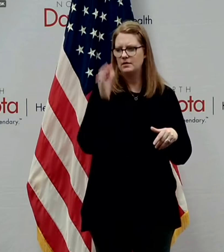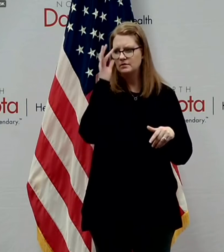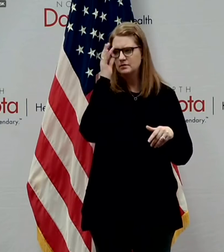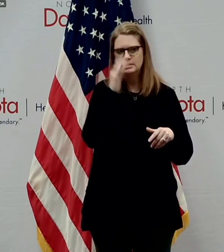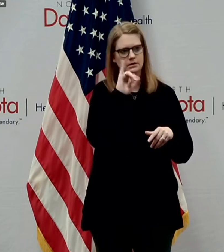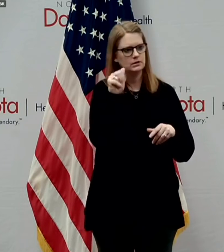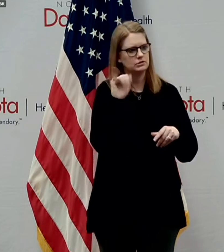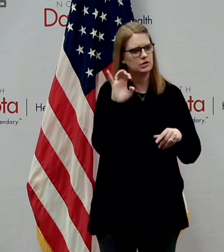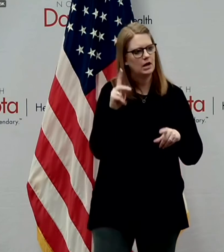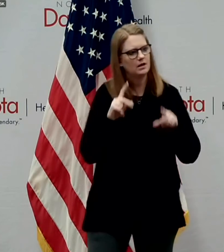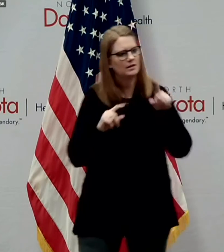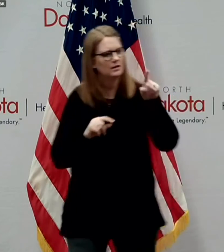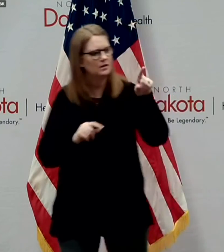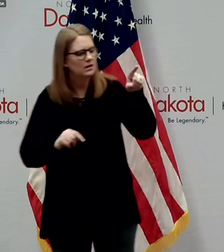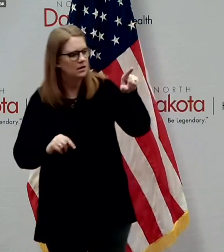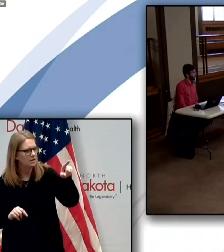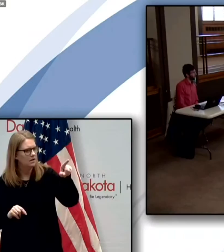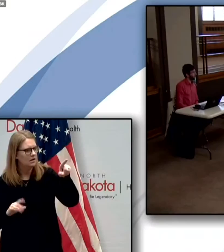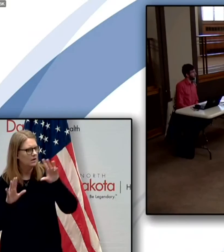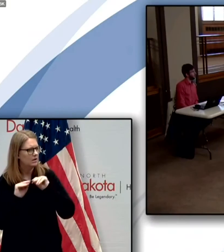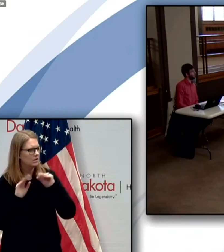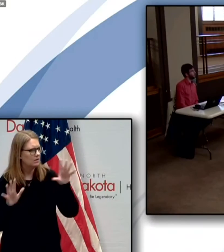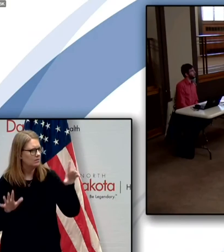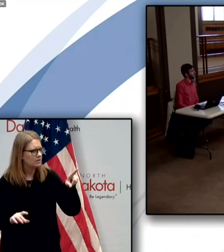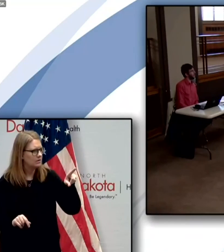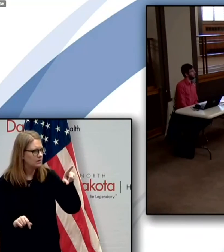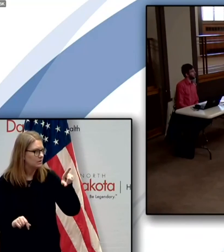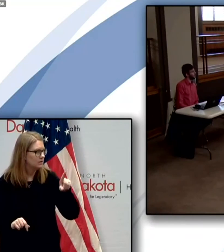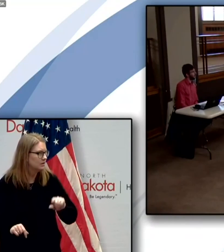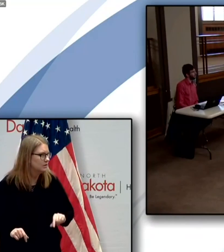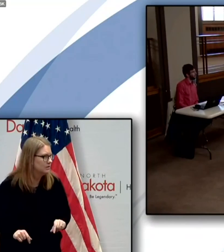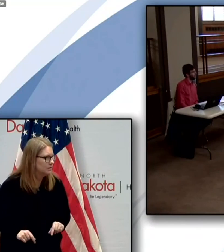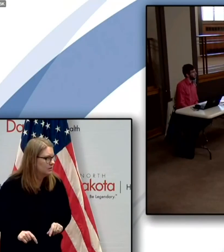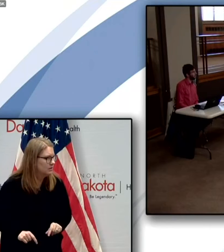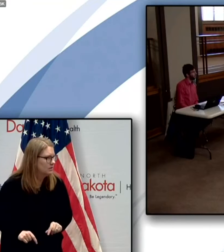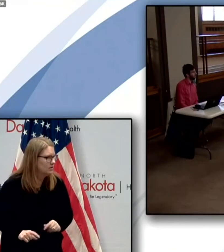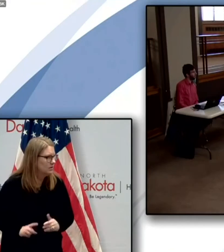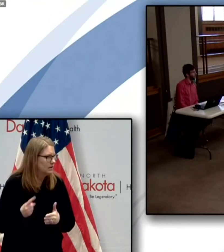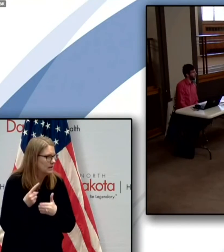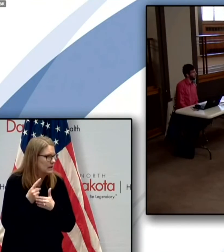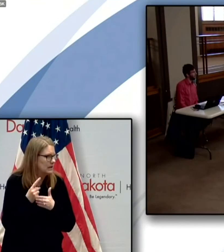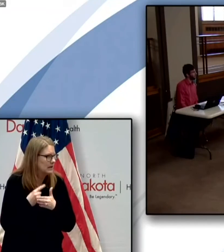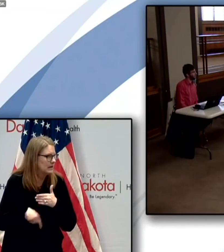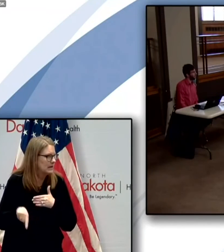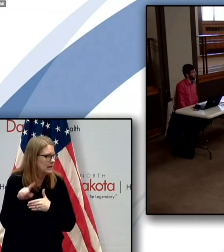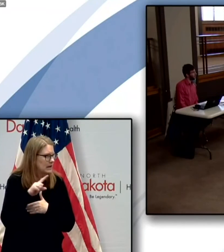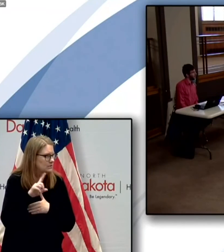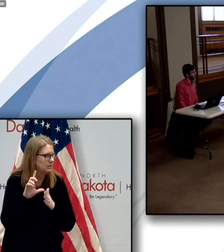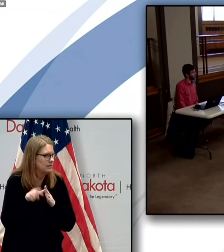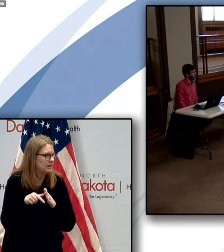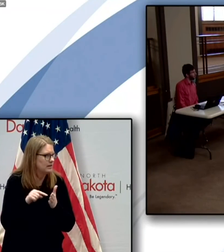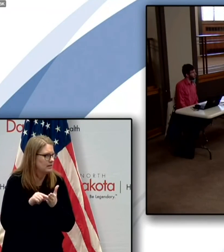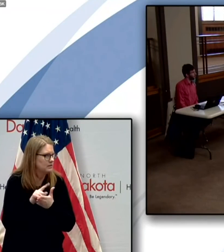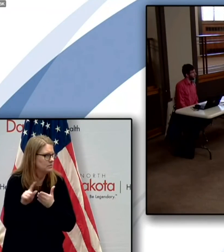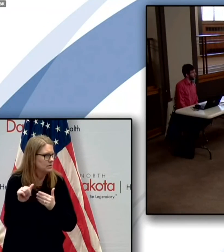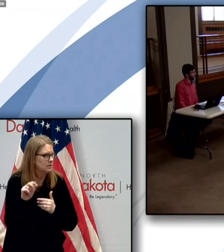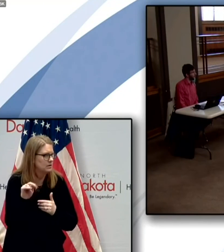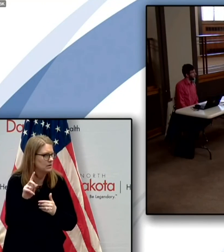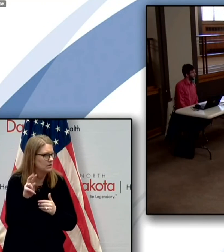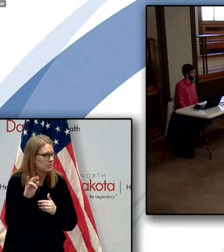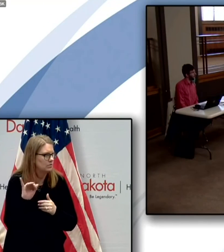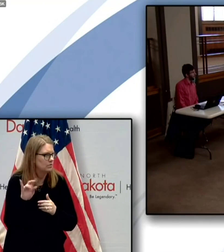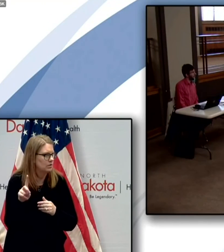Jack? Just a point of clarification, Governor, did you say it was next week or later this week that the Android version of the